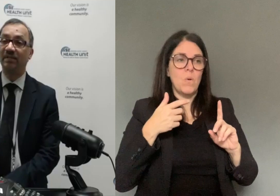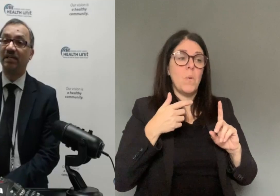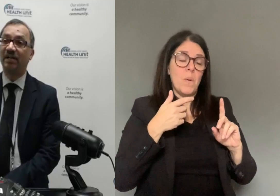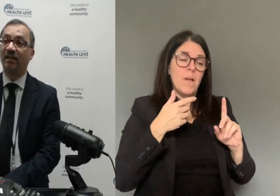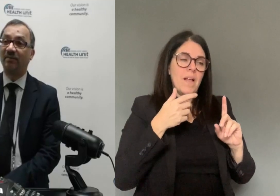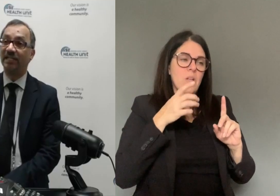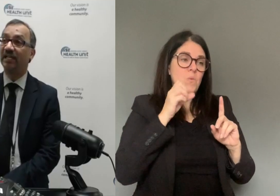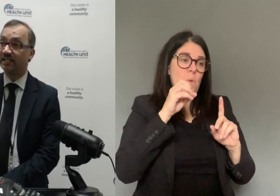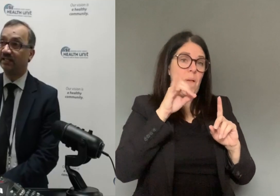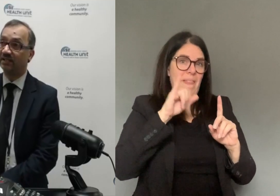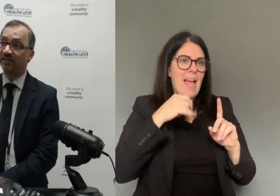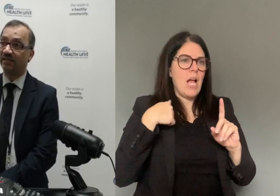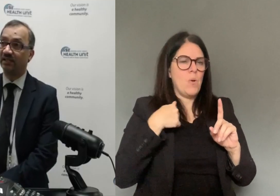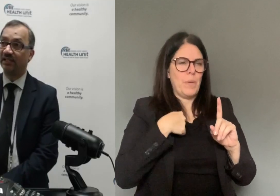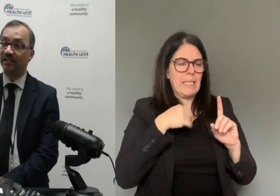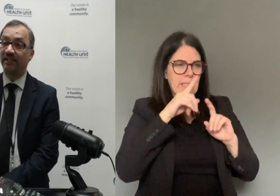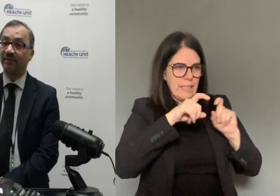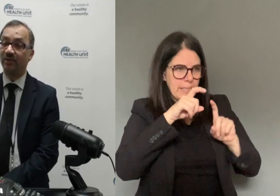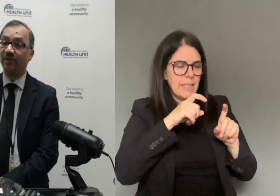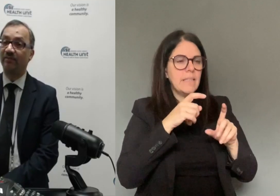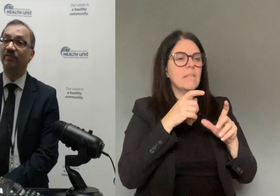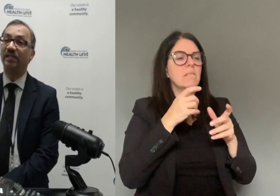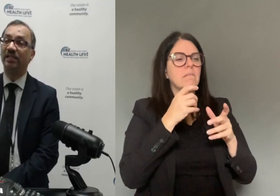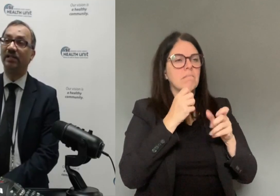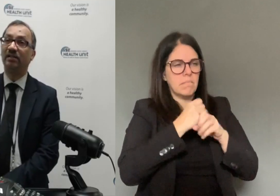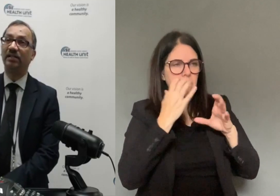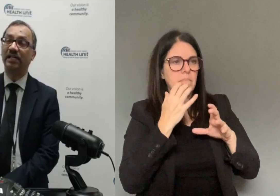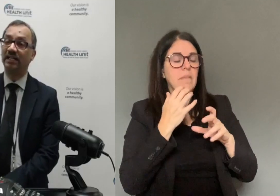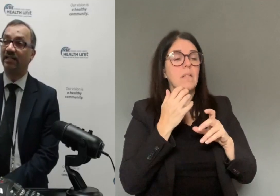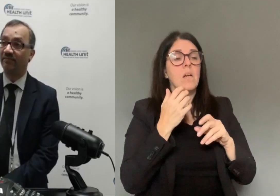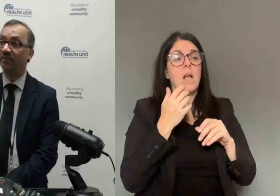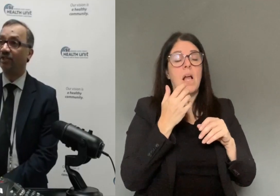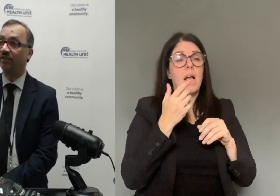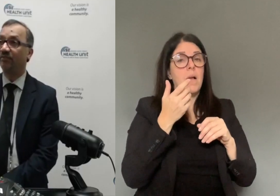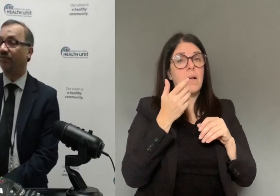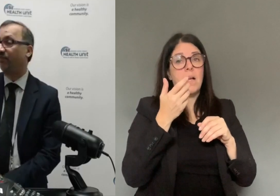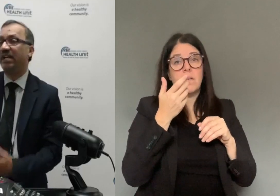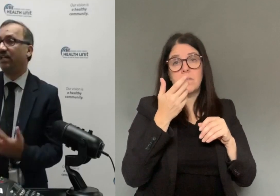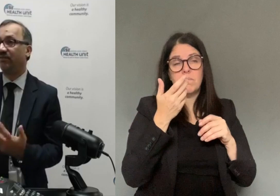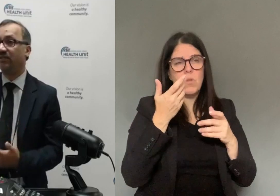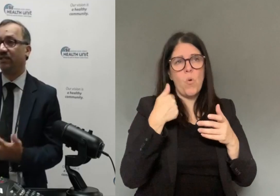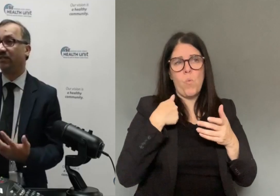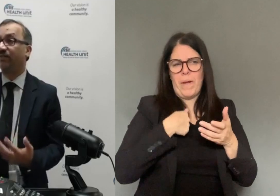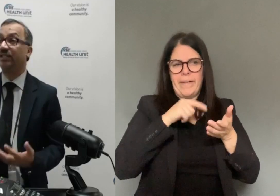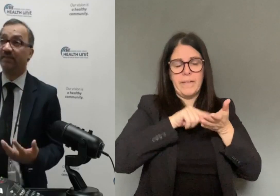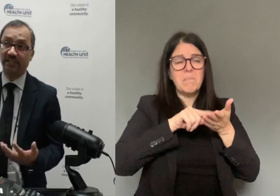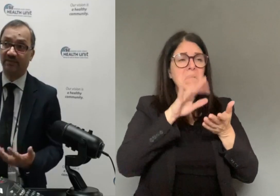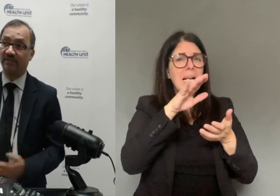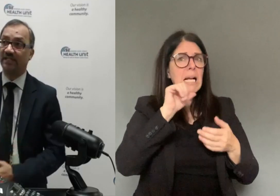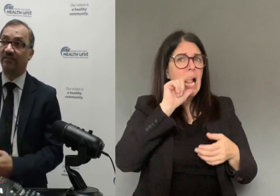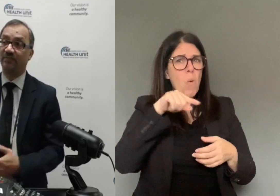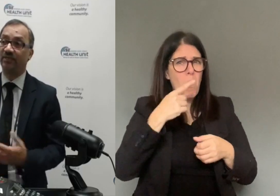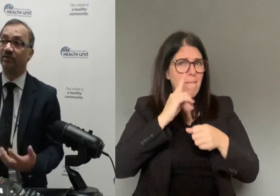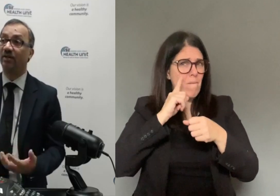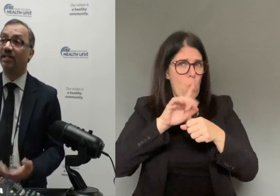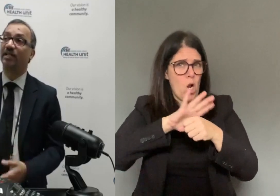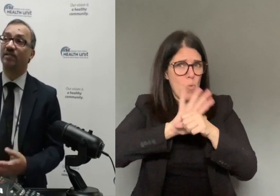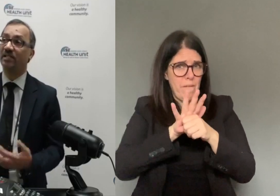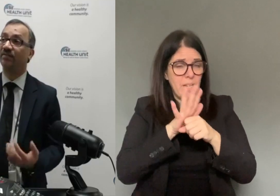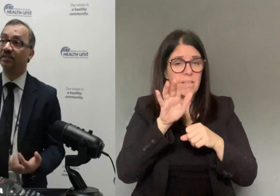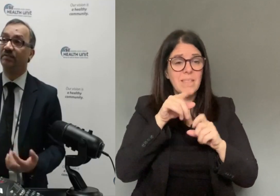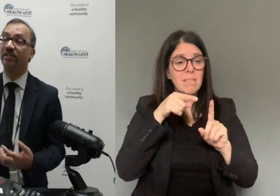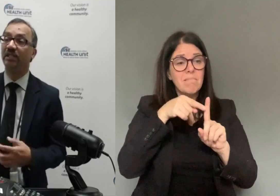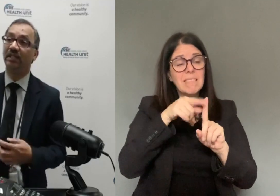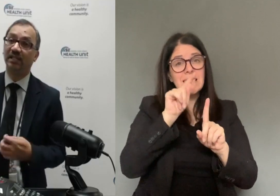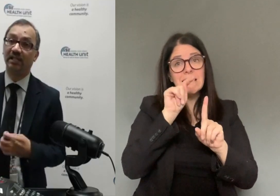time, but that is a concern that if we are getting that information for any other reason, for TB, for example, we do contact tracing